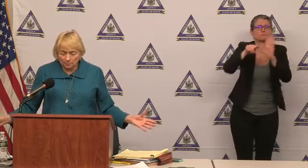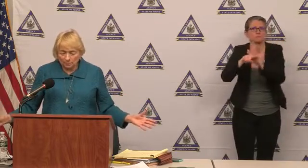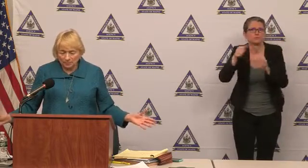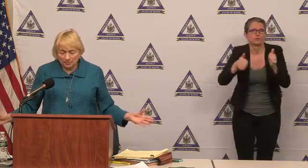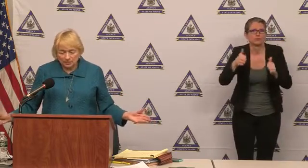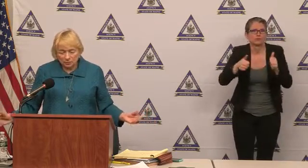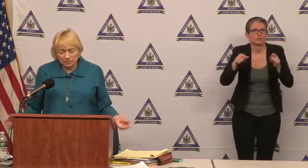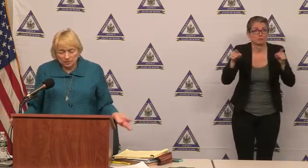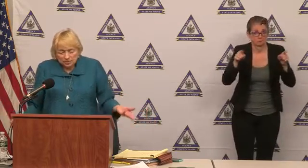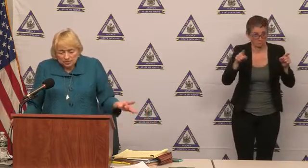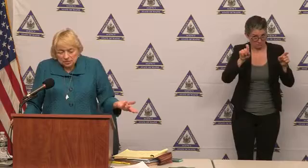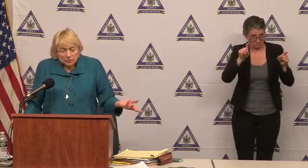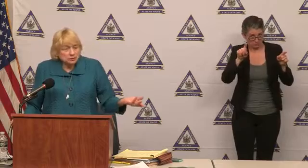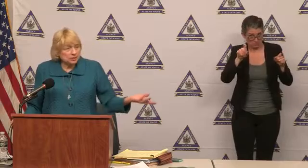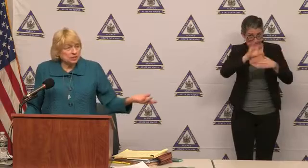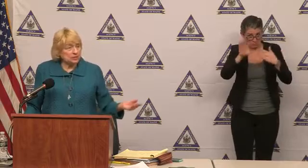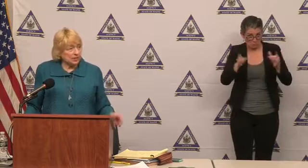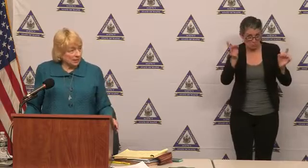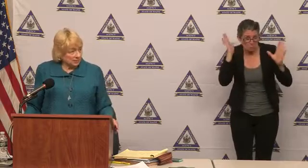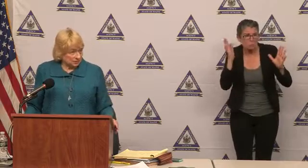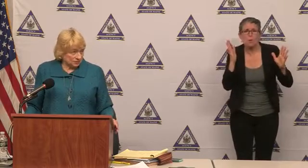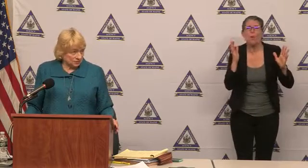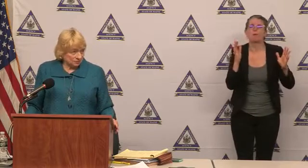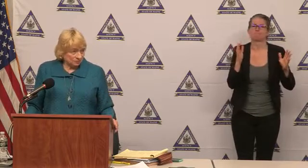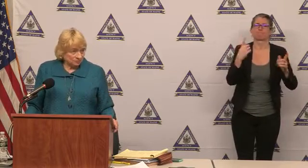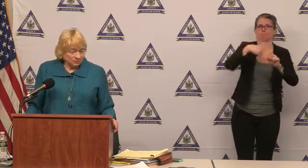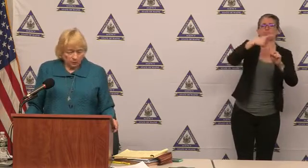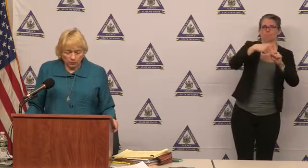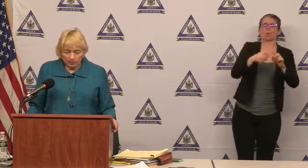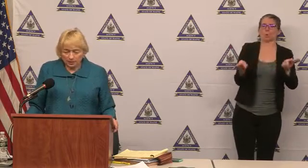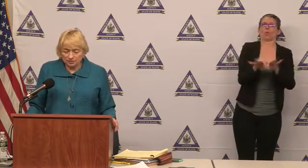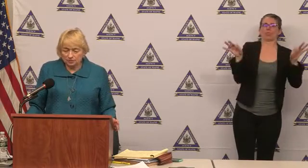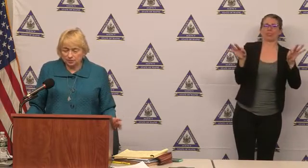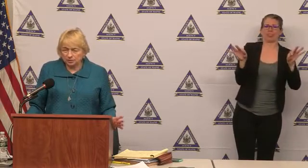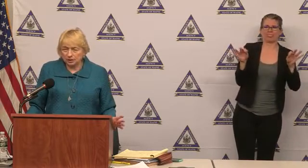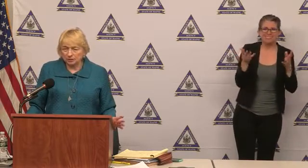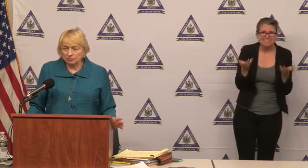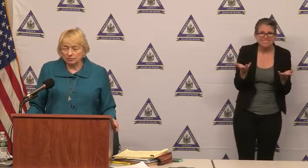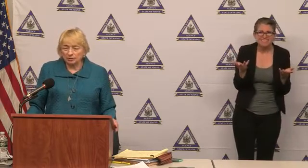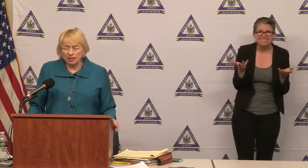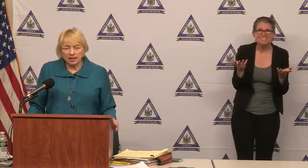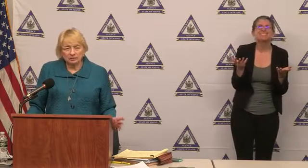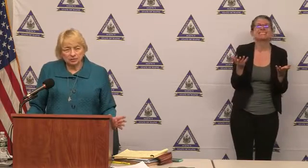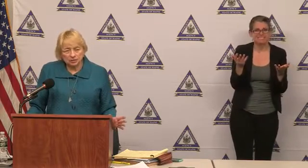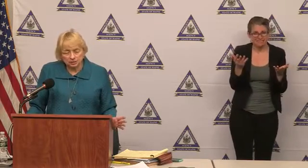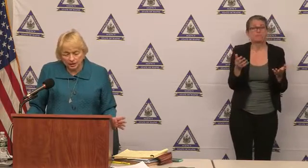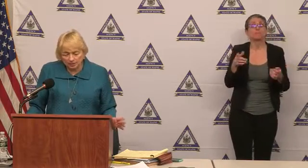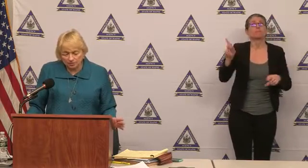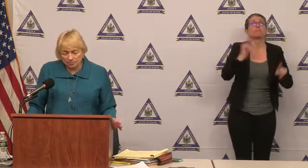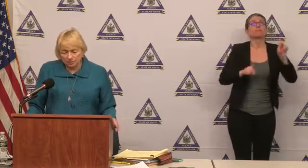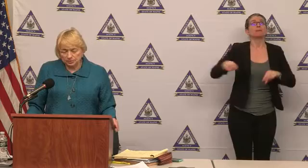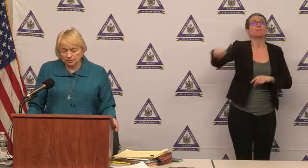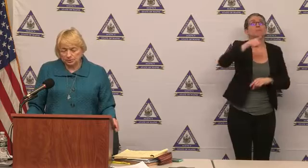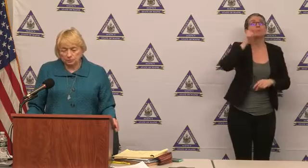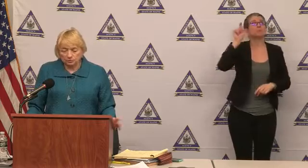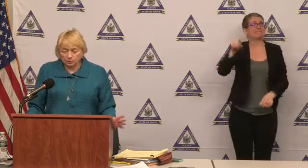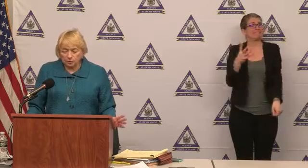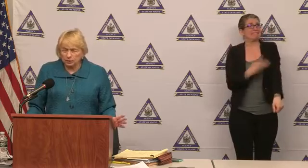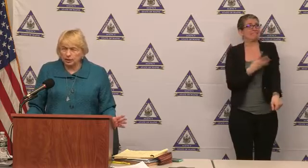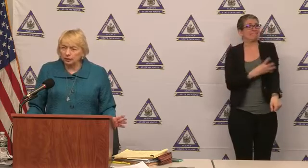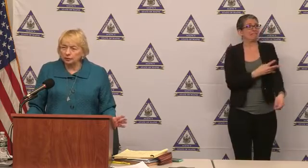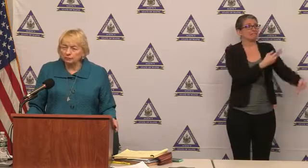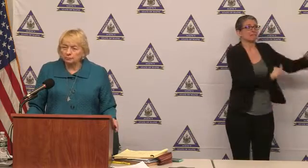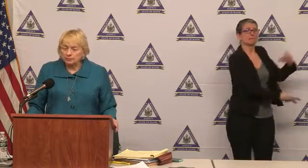apart with the needs of someone who needs dialysis or cancer screening and having to delay some of those things or